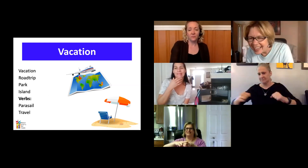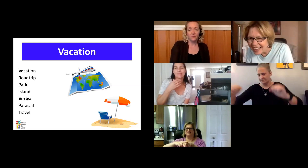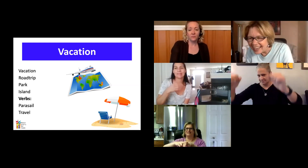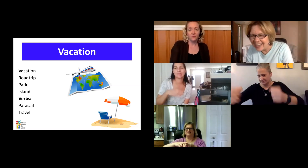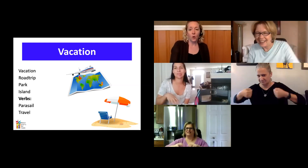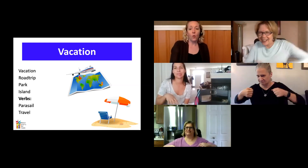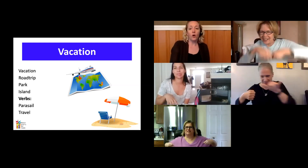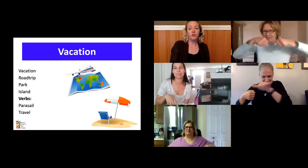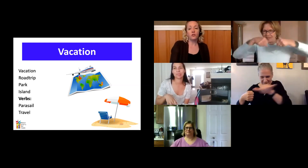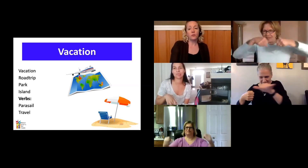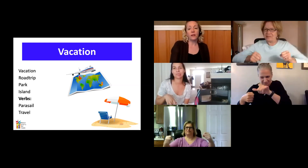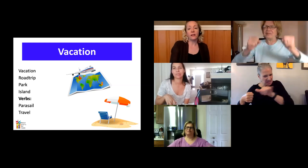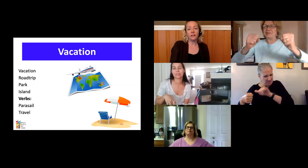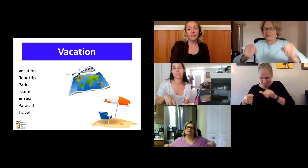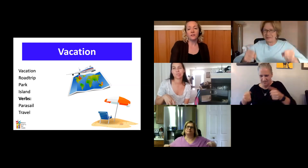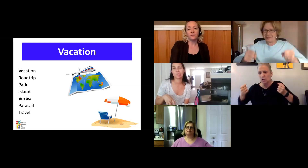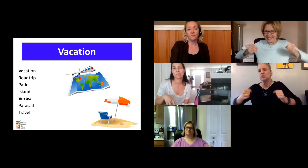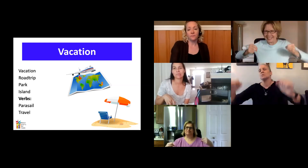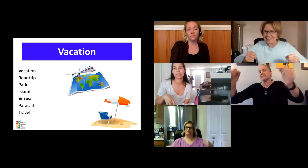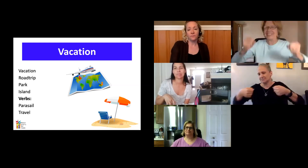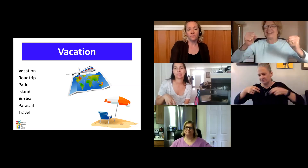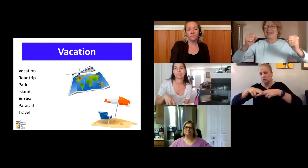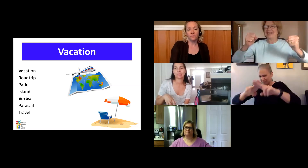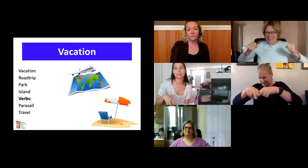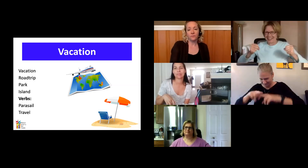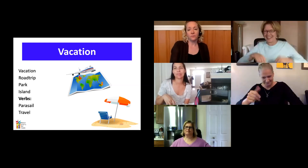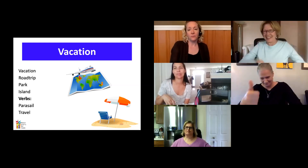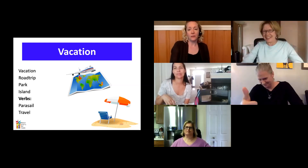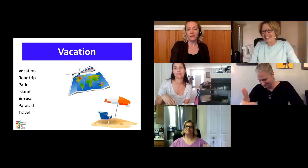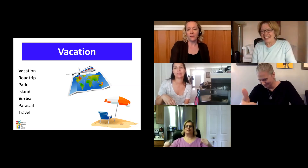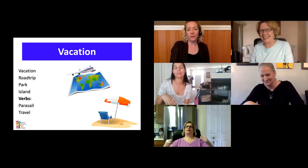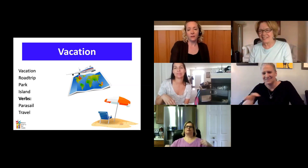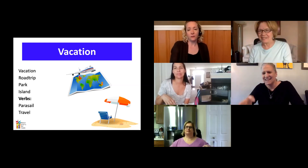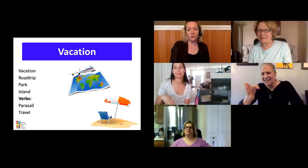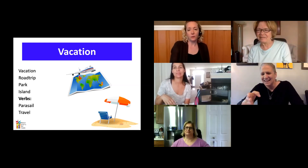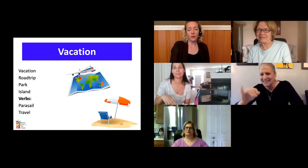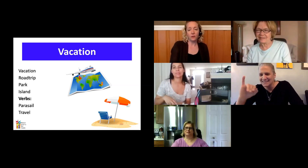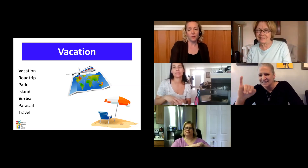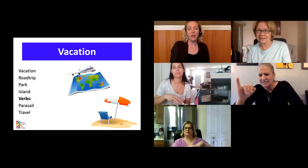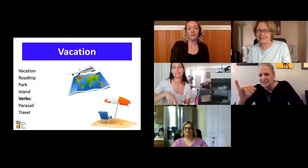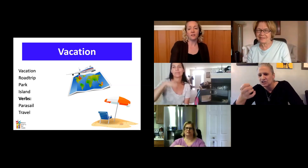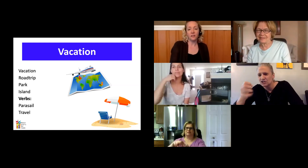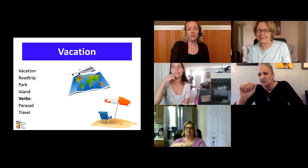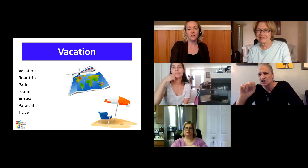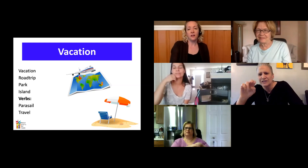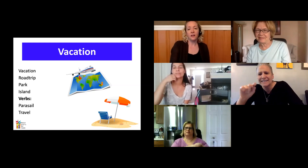Or you can do swing like this. Means the same thing. So swing or swing, excellent.